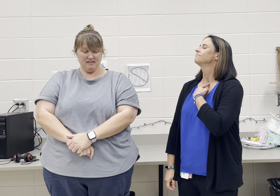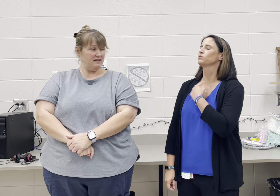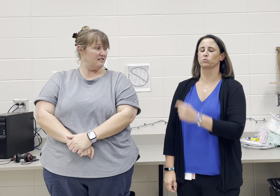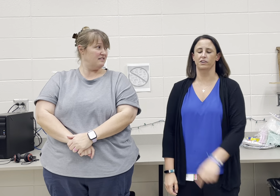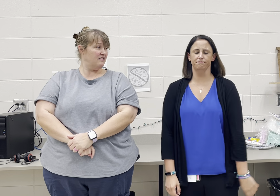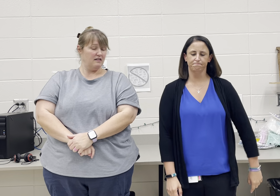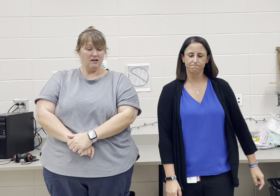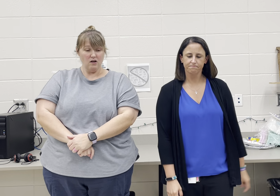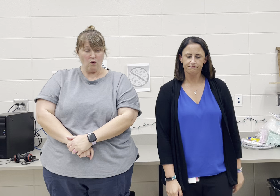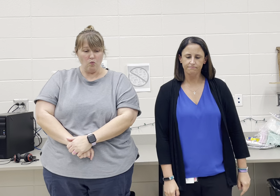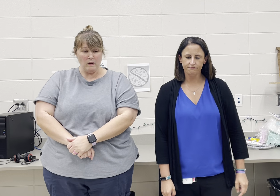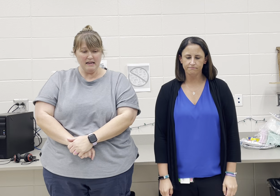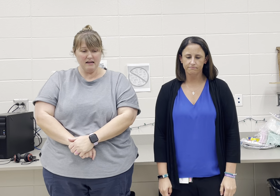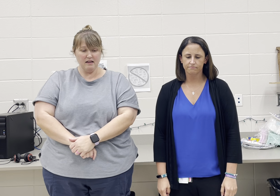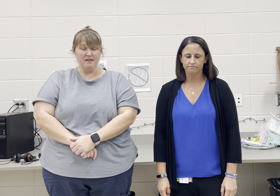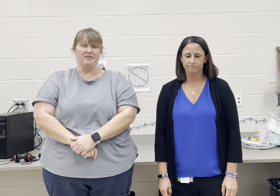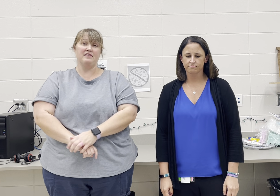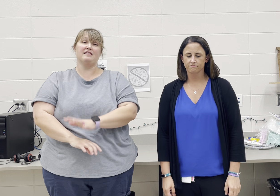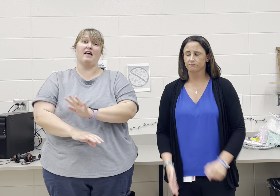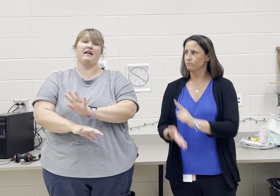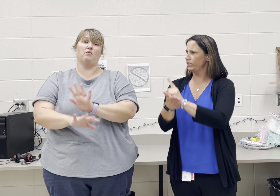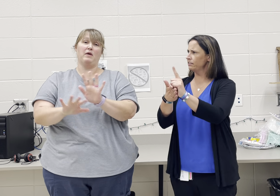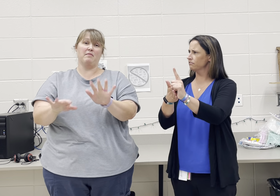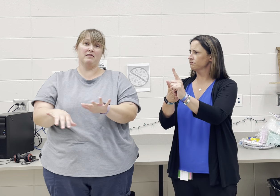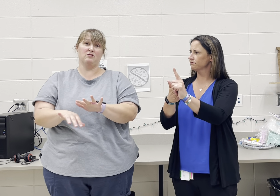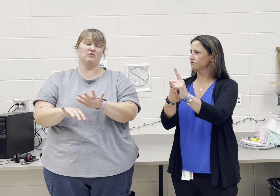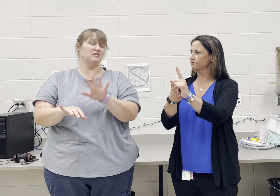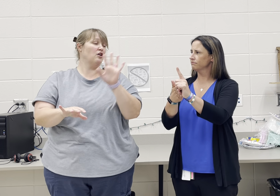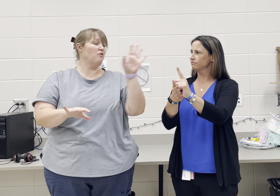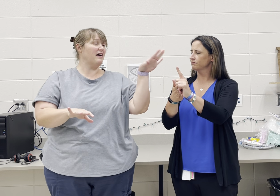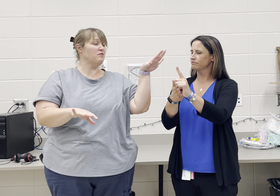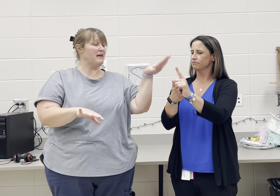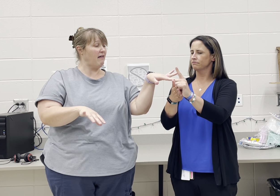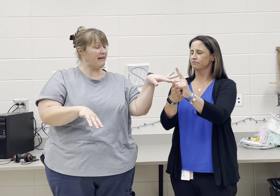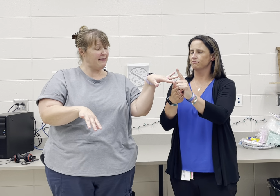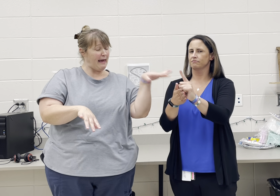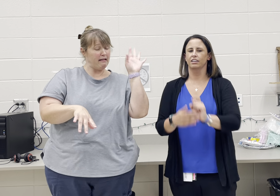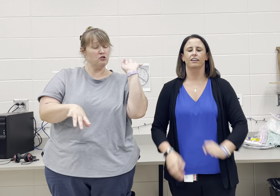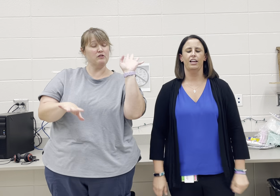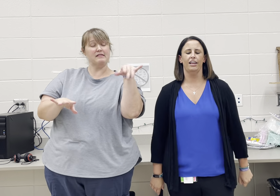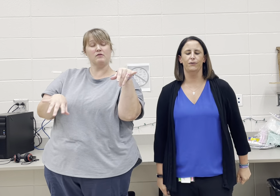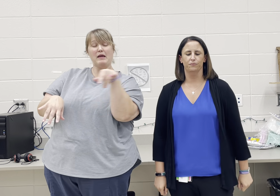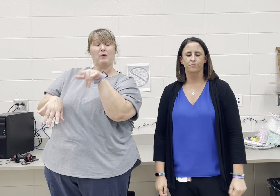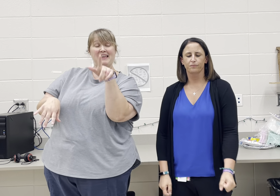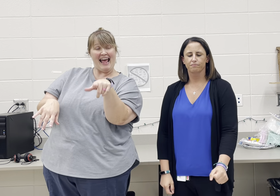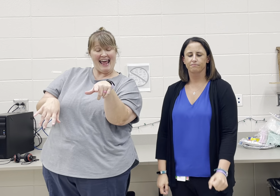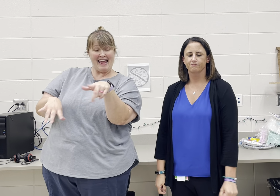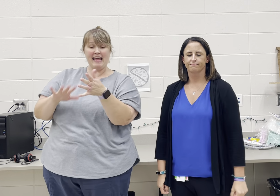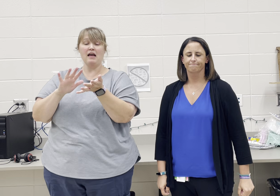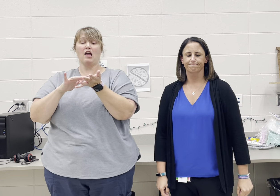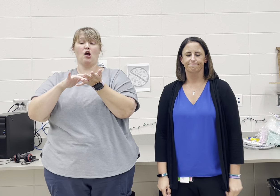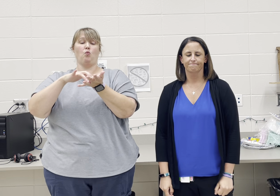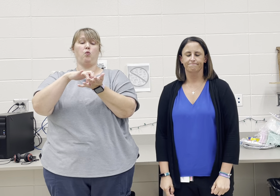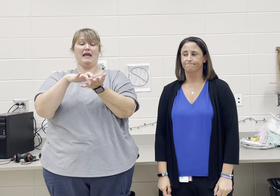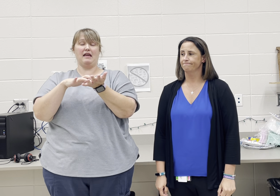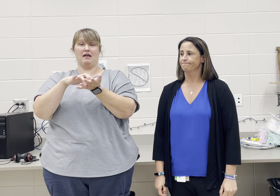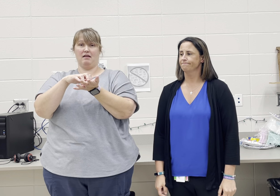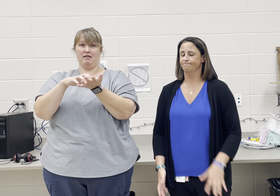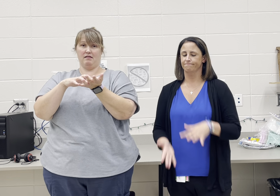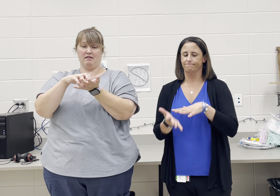With a 1. Weak. This is like weak muscles. No, that's weak like in the calendar. This is weak with an A. Weak.